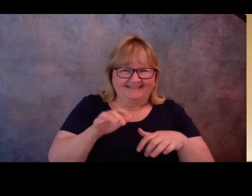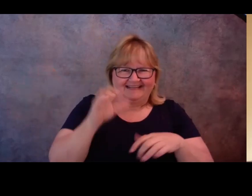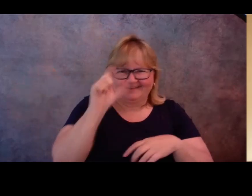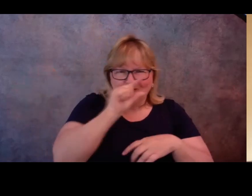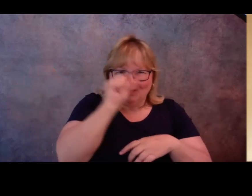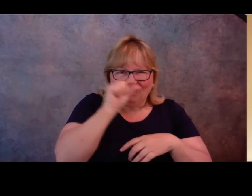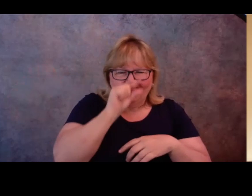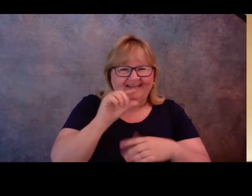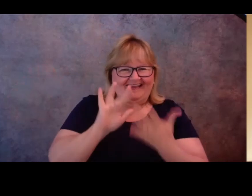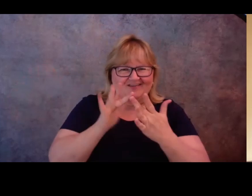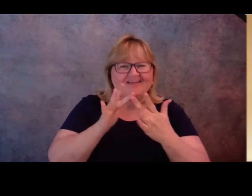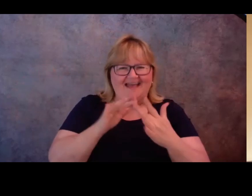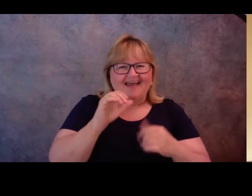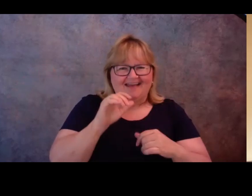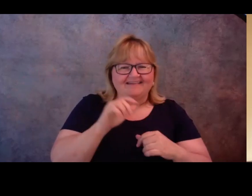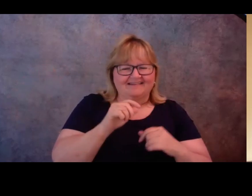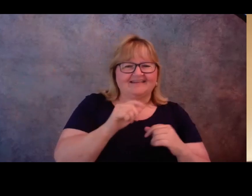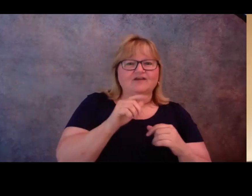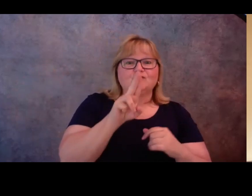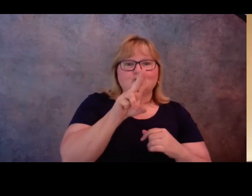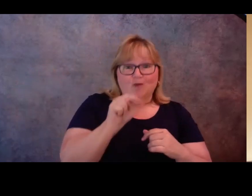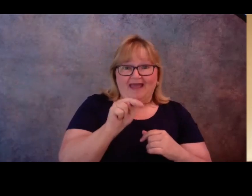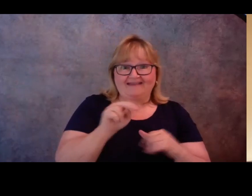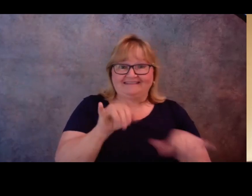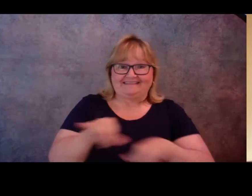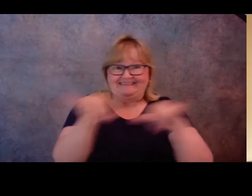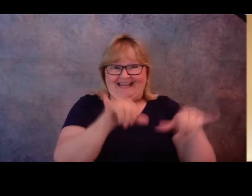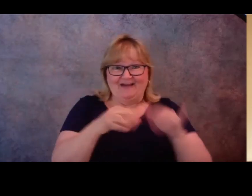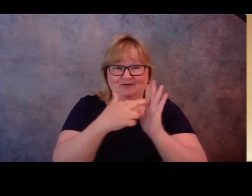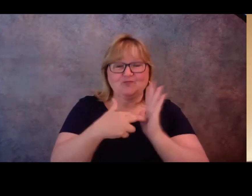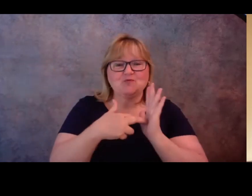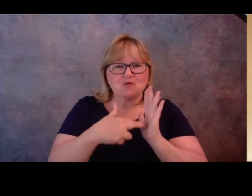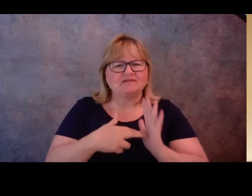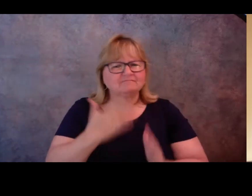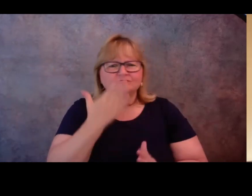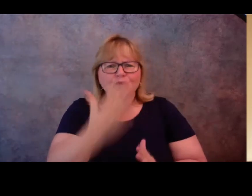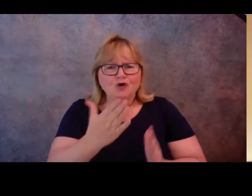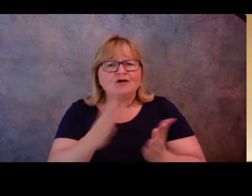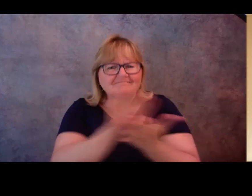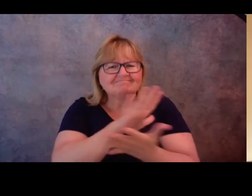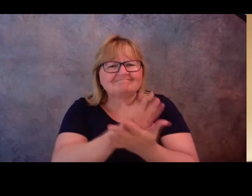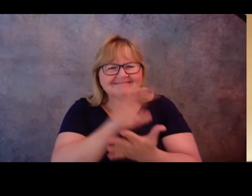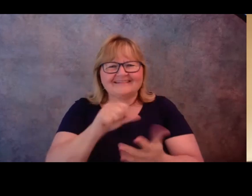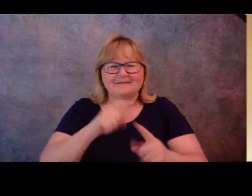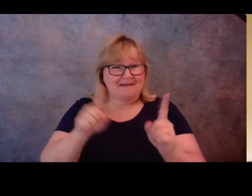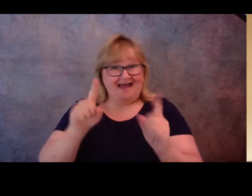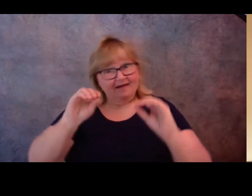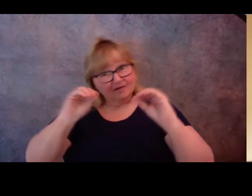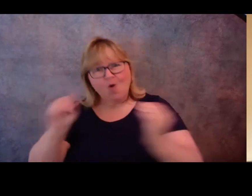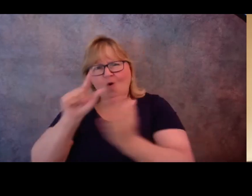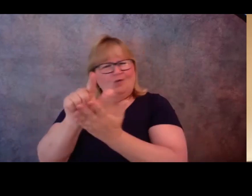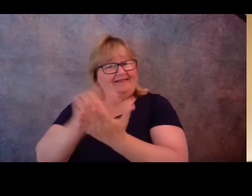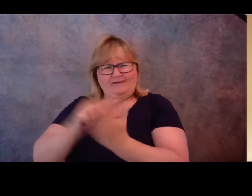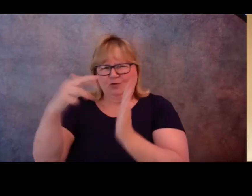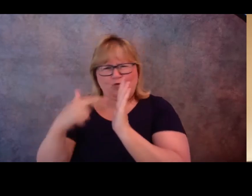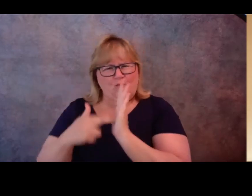Excellent instrument, but absolutely no critical bite, no legal standing whatsoever,